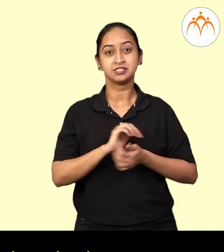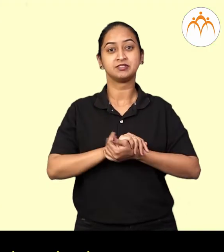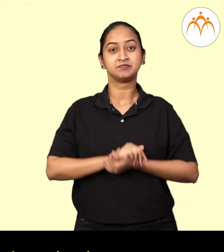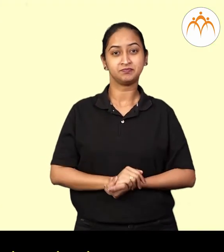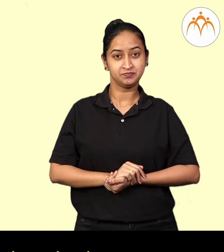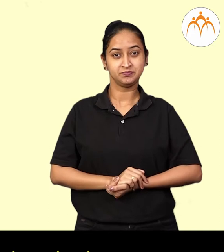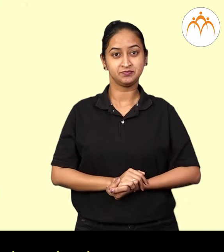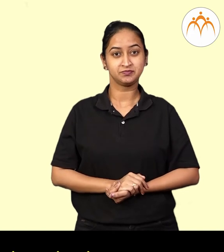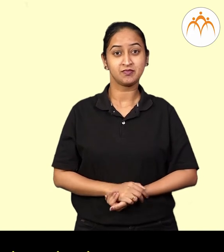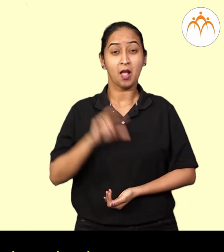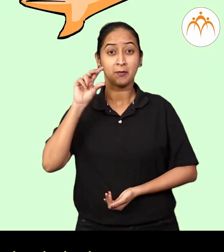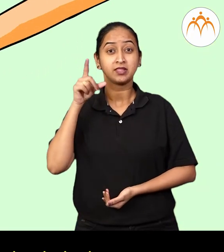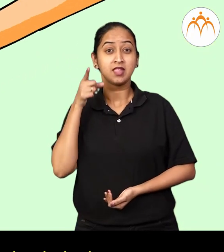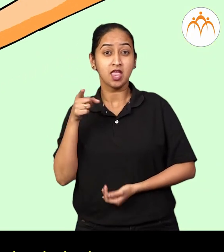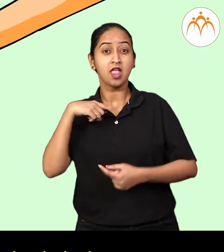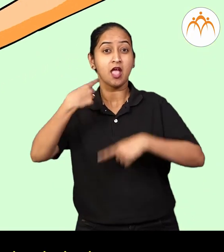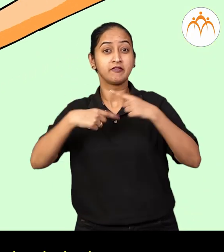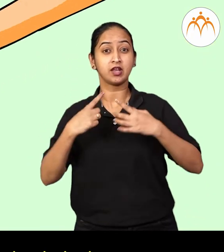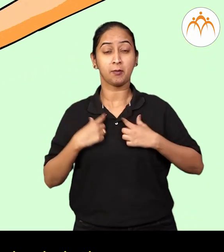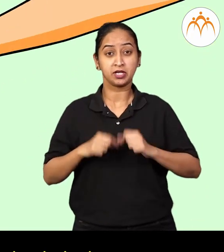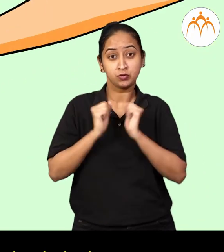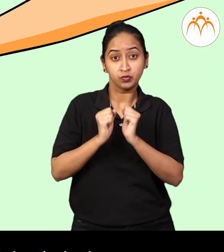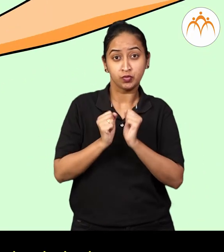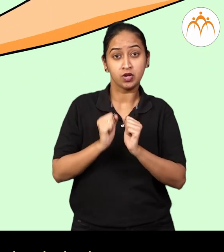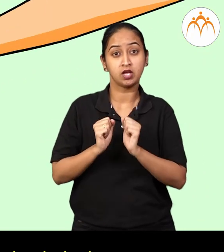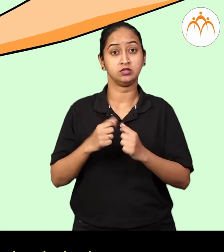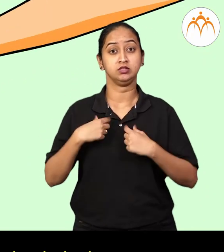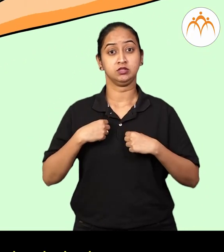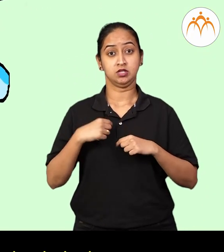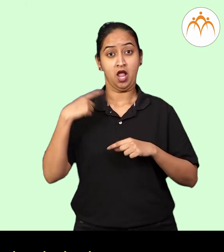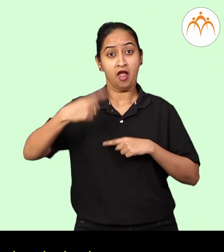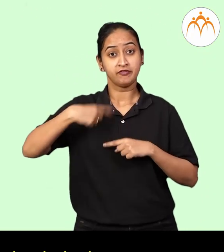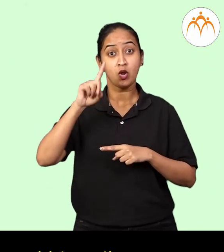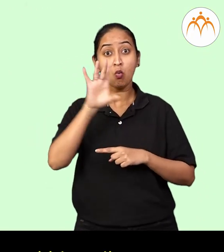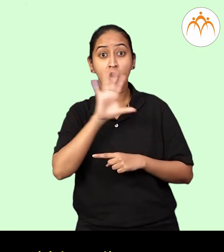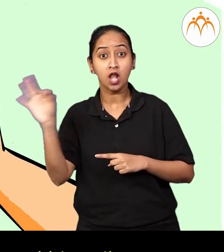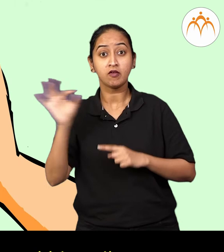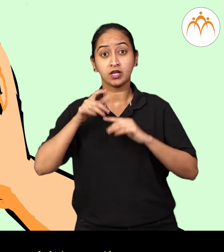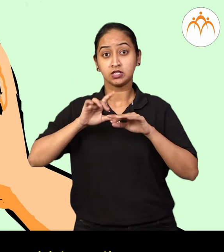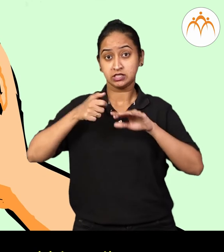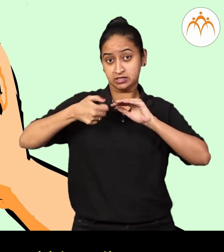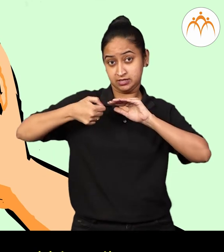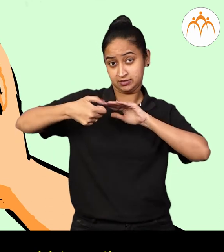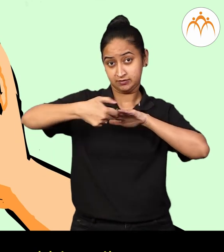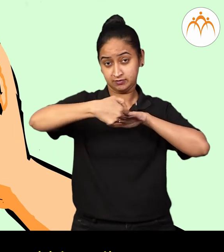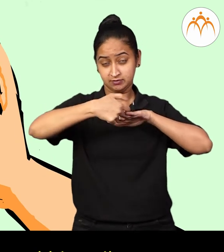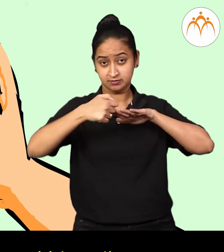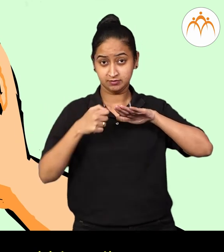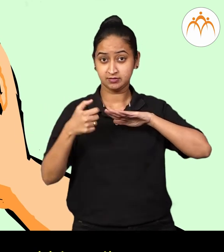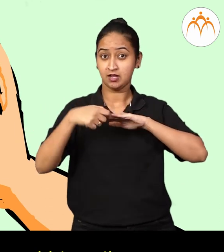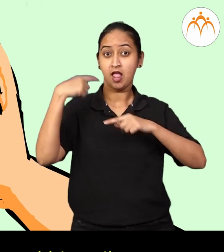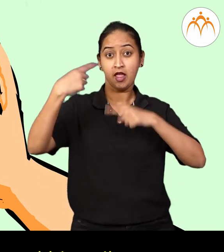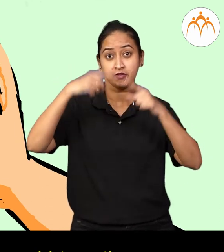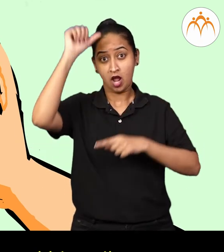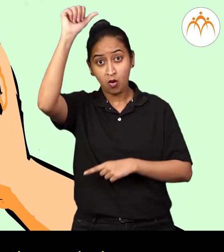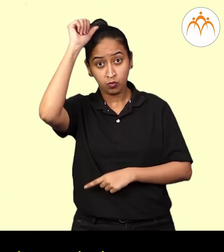took a clean bath. He wore clean, washed clothes. Every week, he clipped his